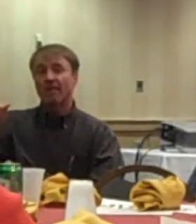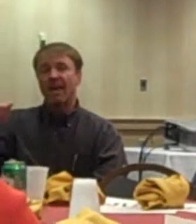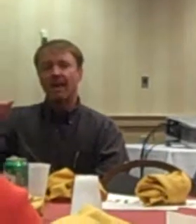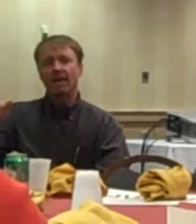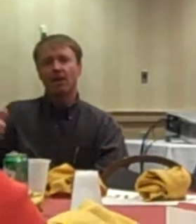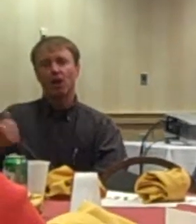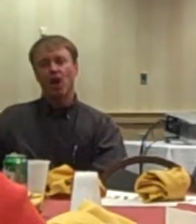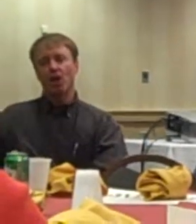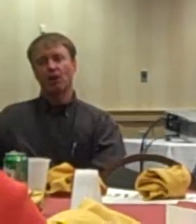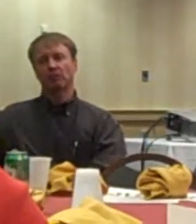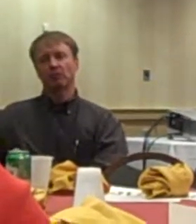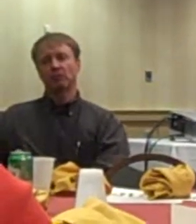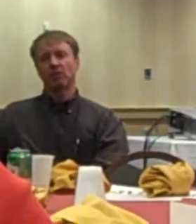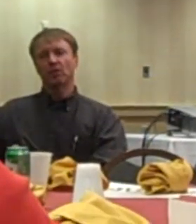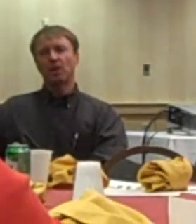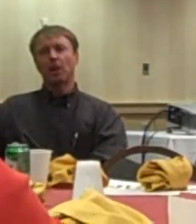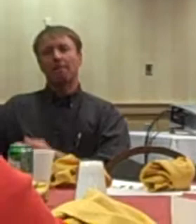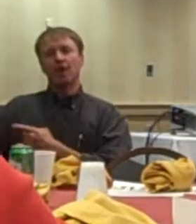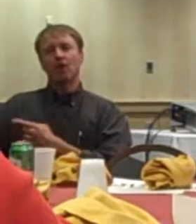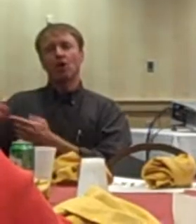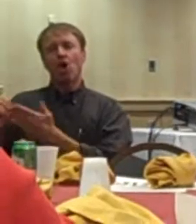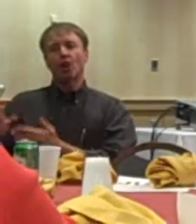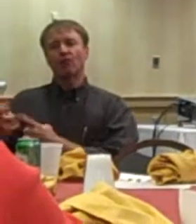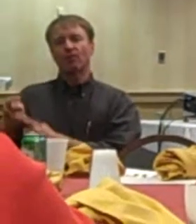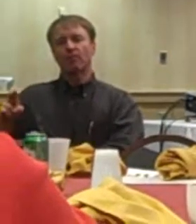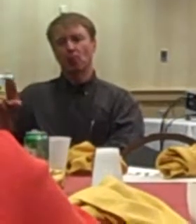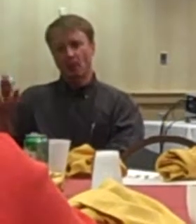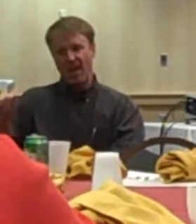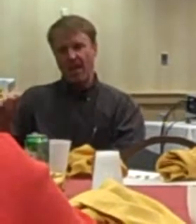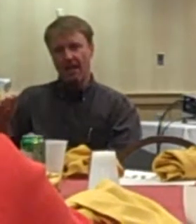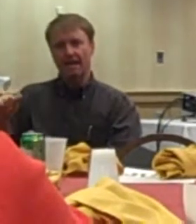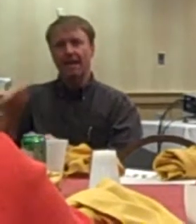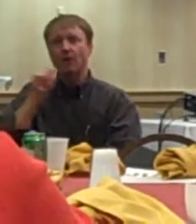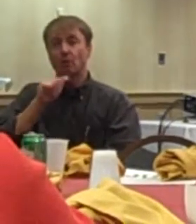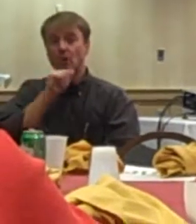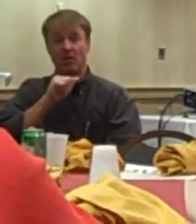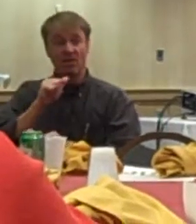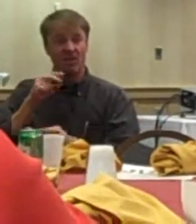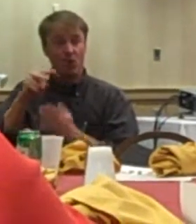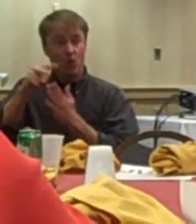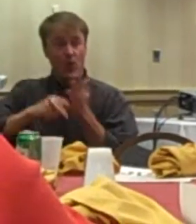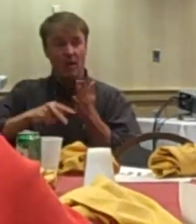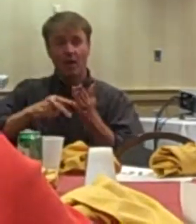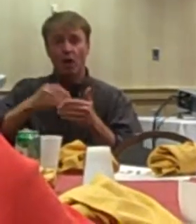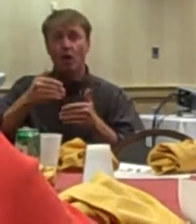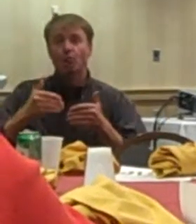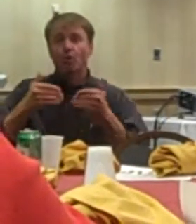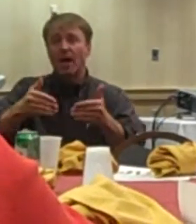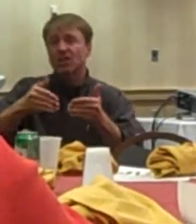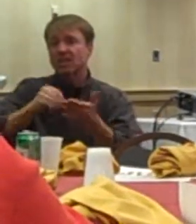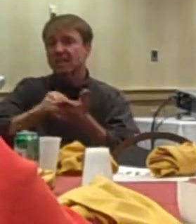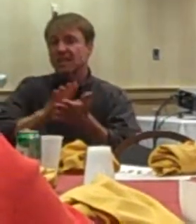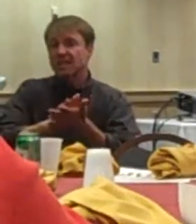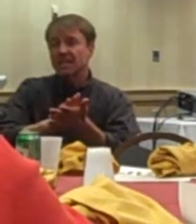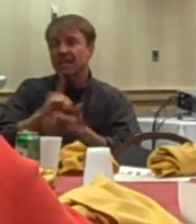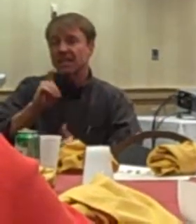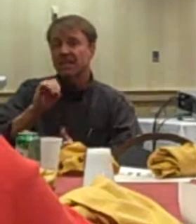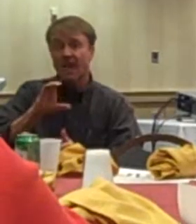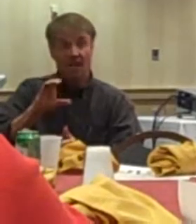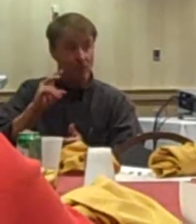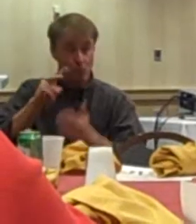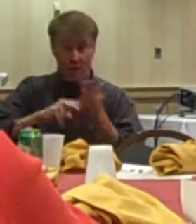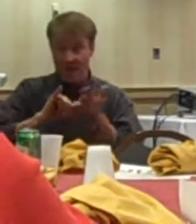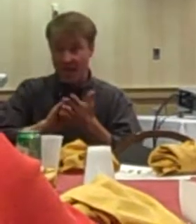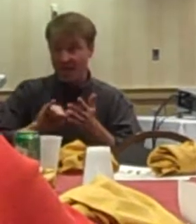and the overall mathematics lead, Bill McCallum, is progressions documents. Anybody read progressions documents or seen them? So great. All the hands are